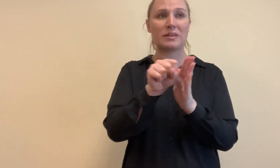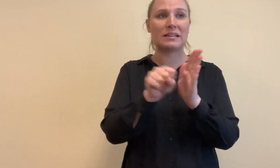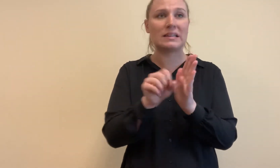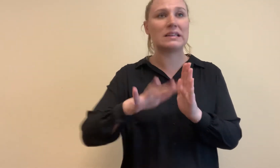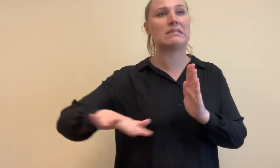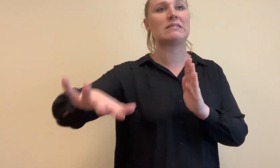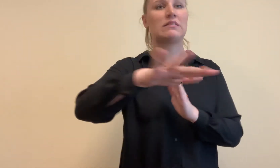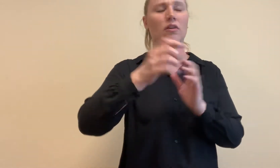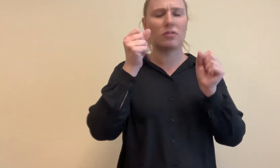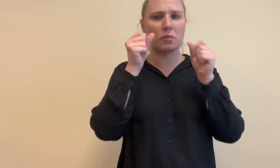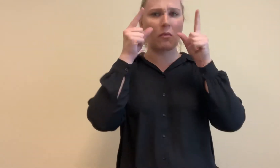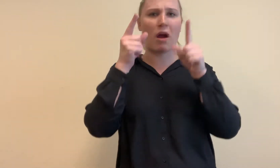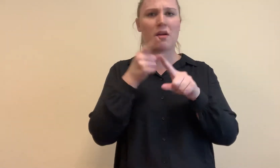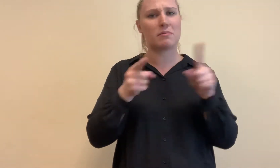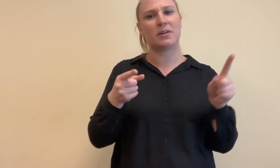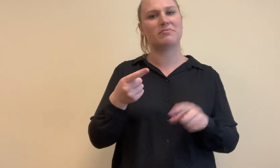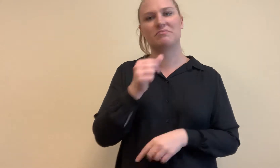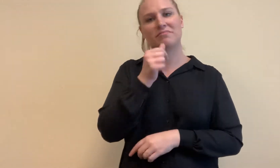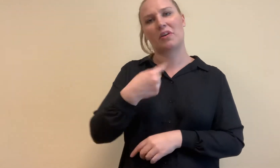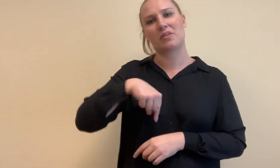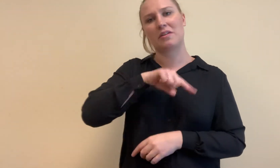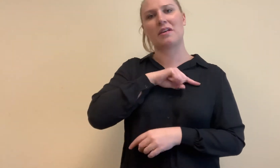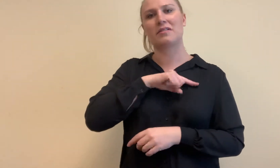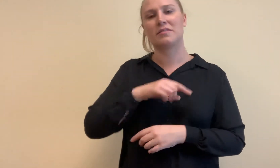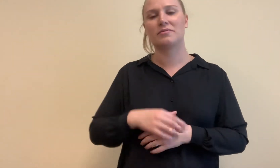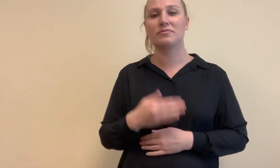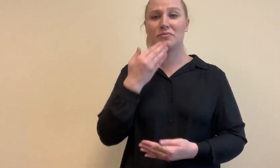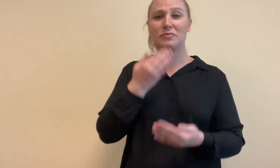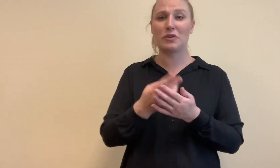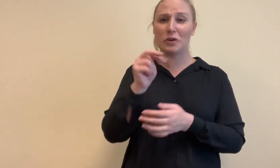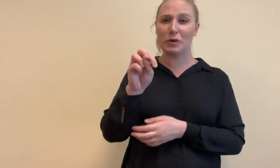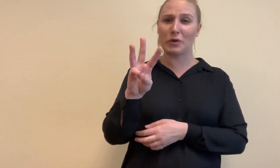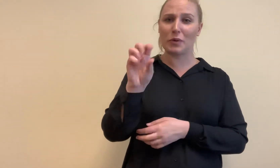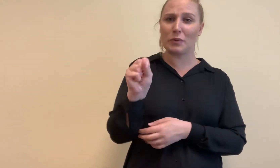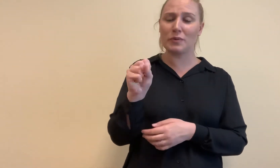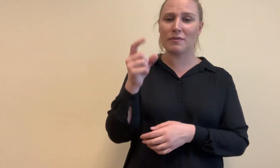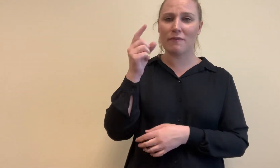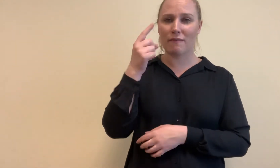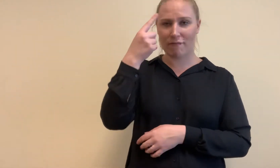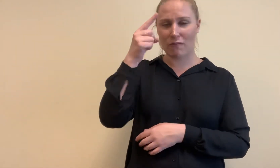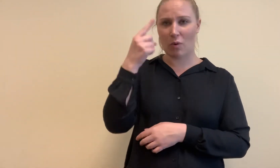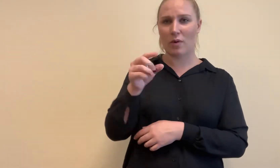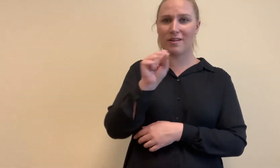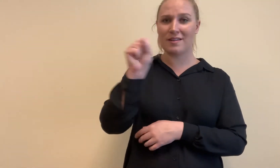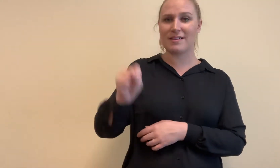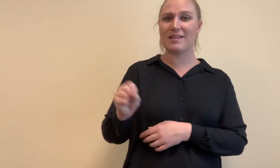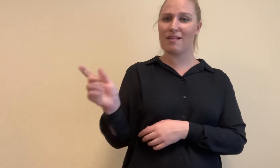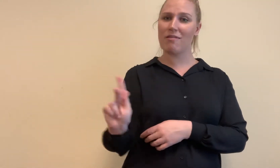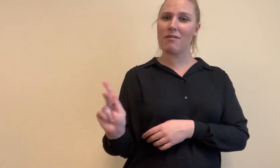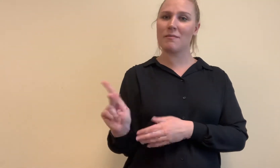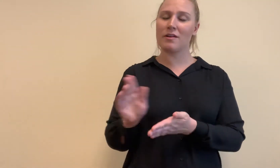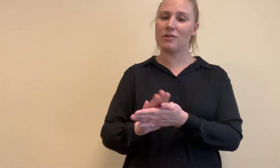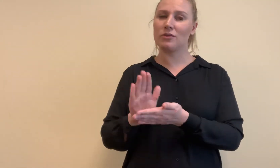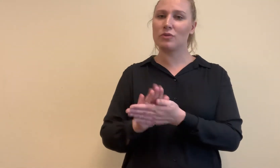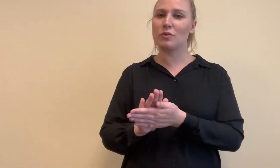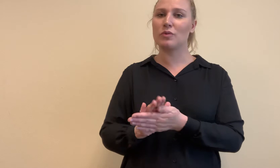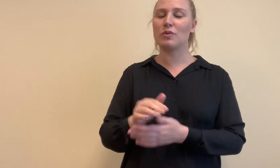knew that they were working hard. So great news for that. Great news for the Salem Kaiser schools. West Salem marching band not